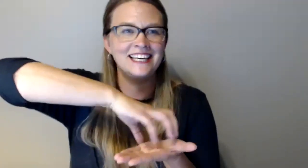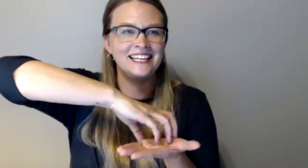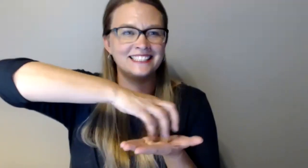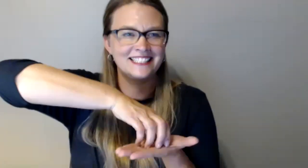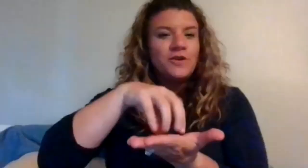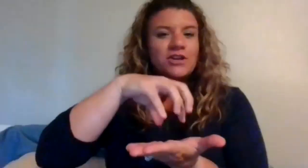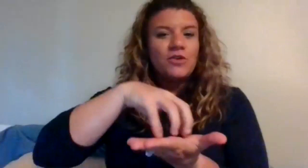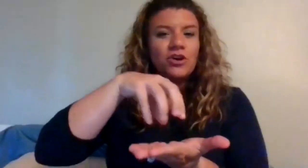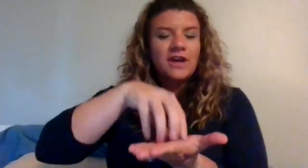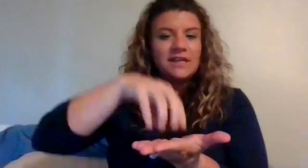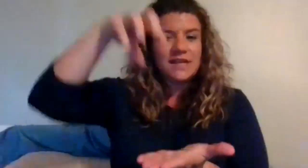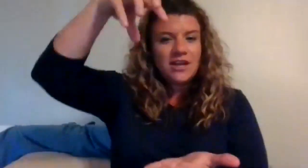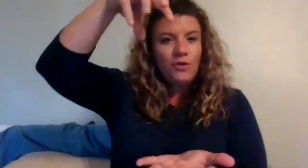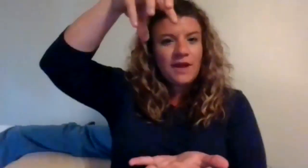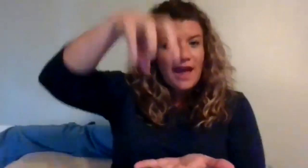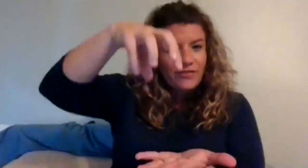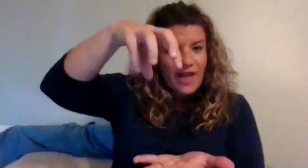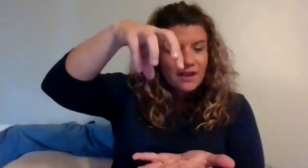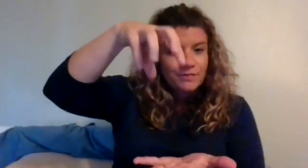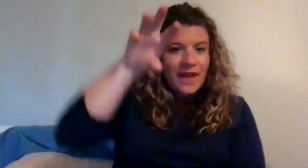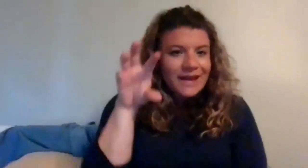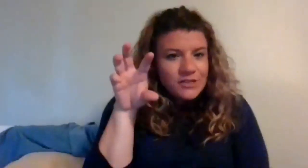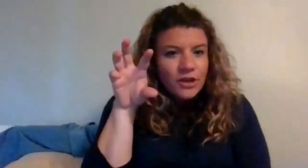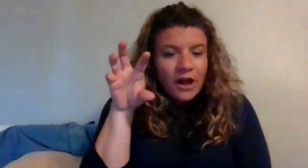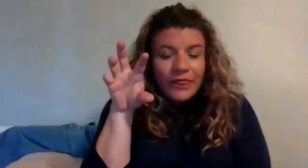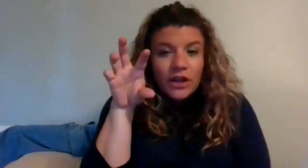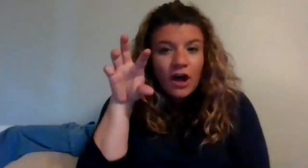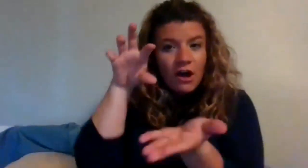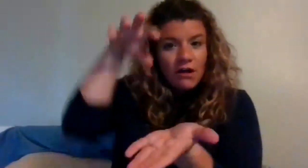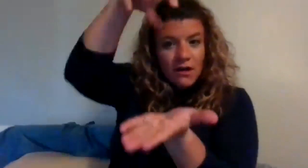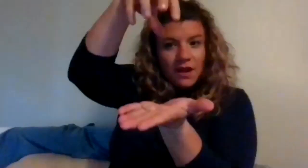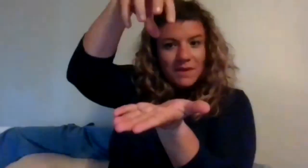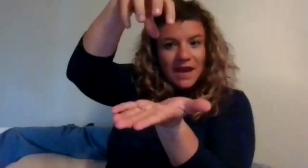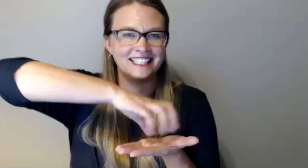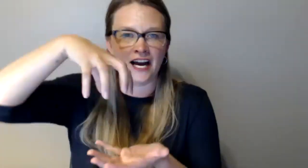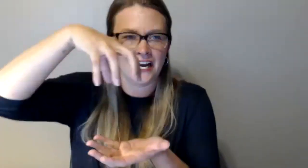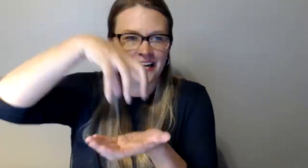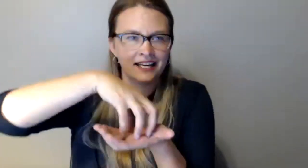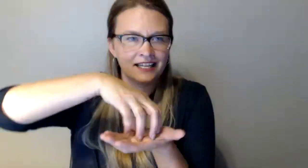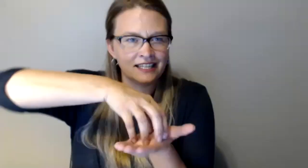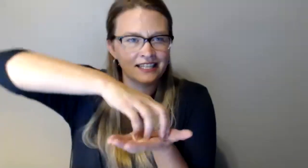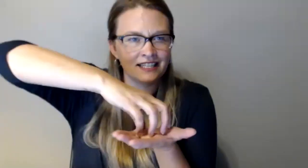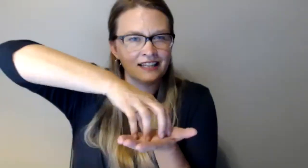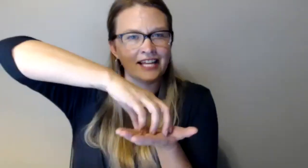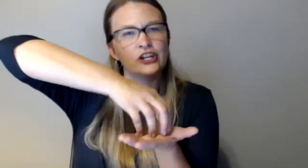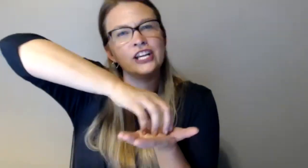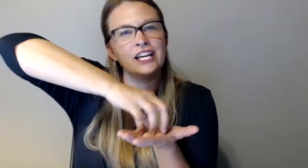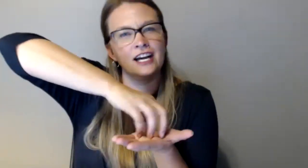two ways you can do cookies. You can have like I guess you can call it the claw coming down on your hand and do like a cookie cutter.